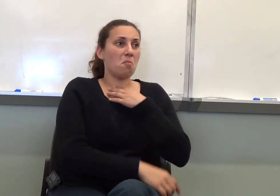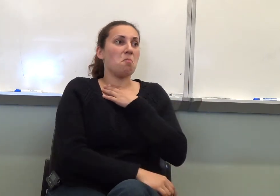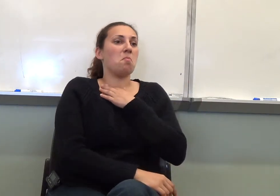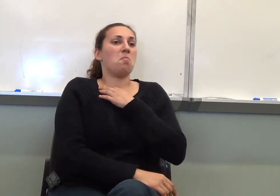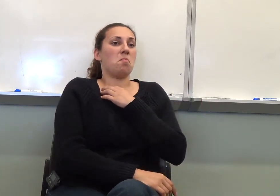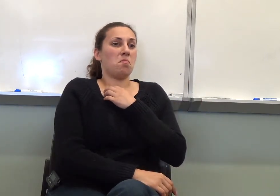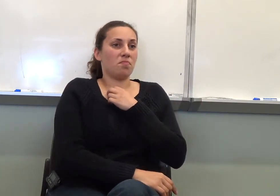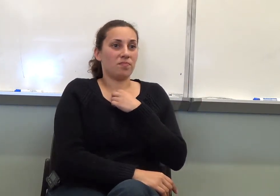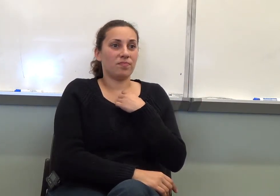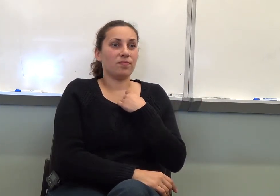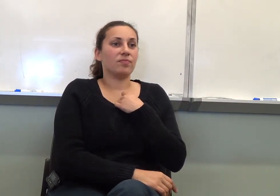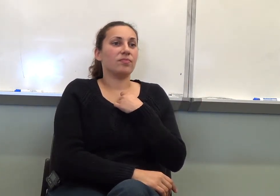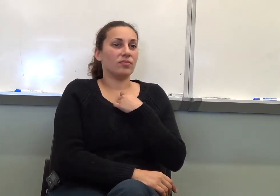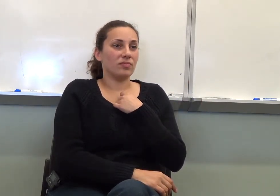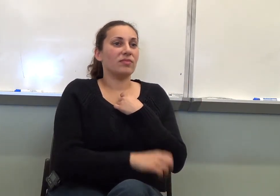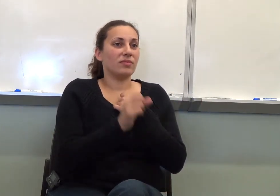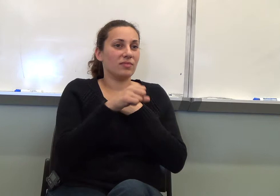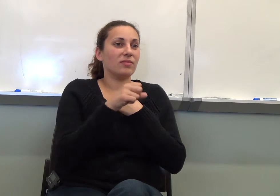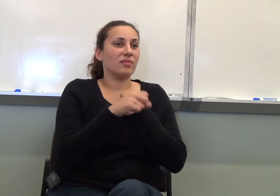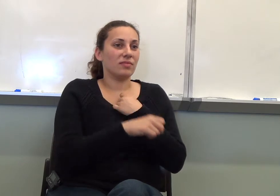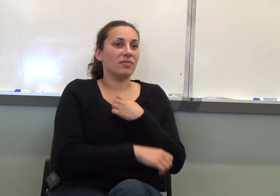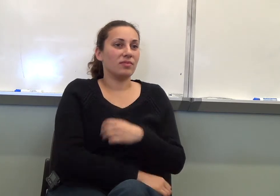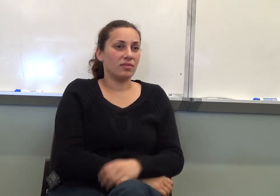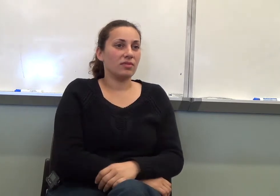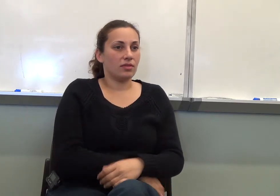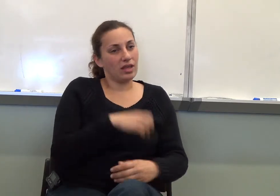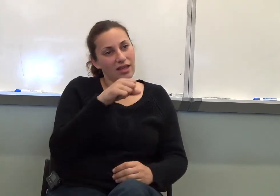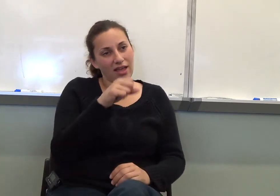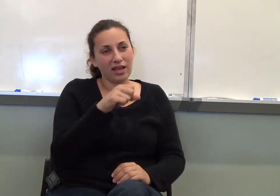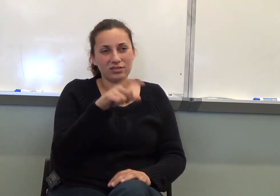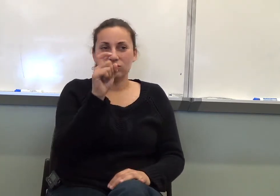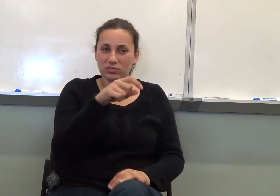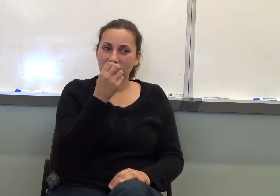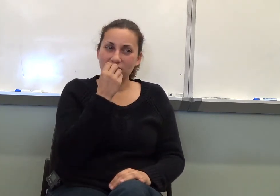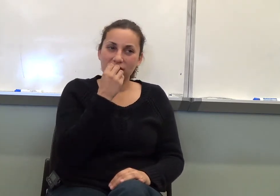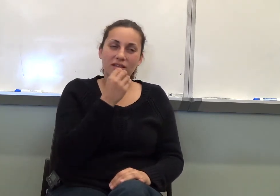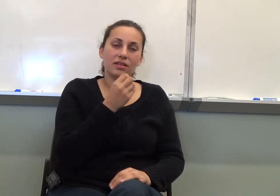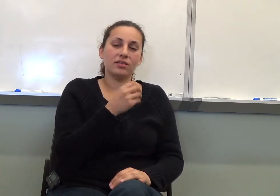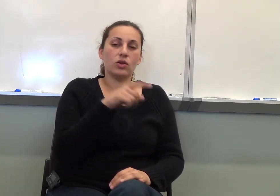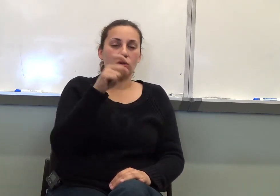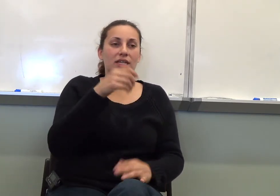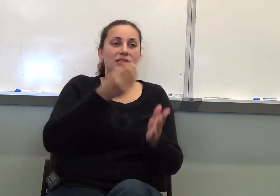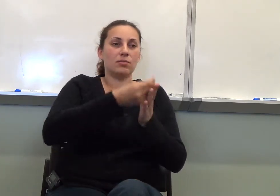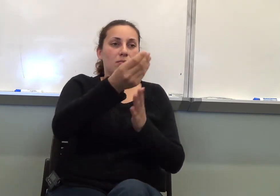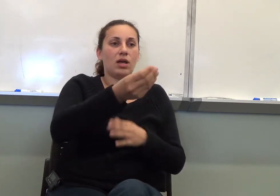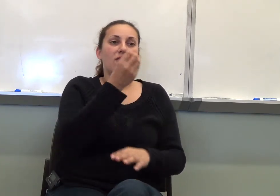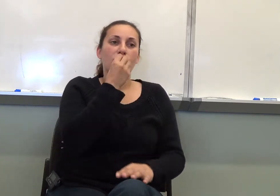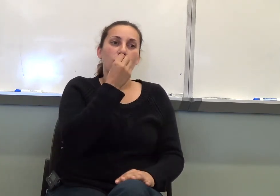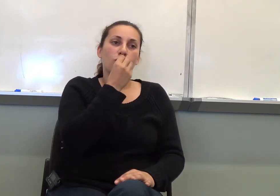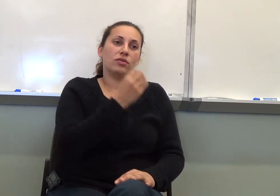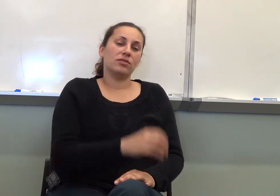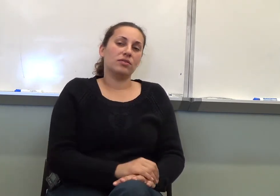there's nothing complex here. But still, it's hard for us to see what the answer is. So our concept is